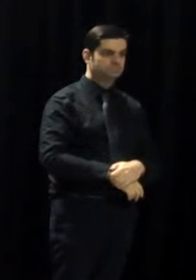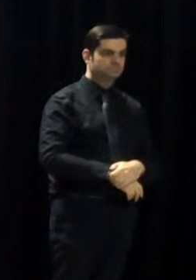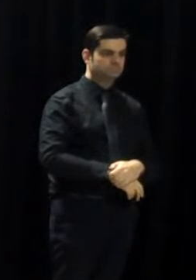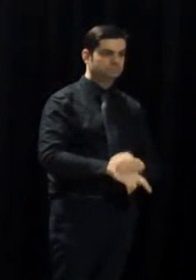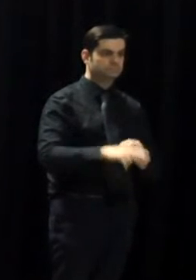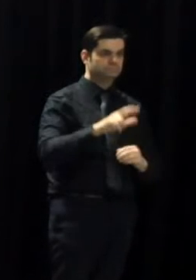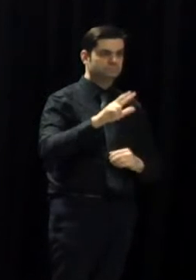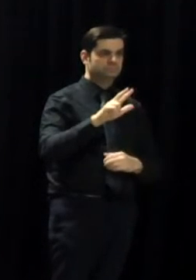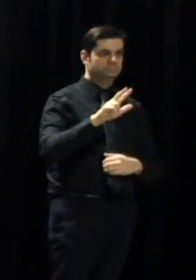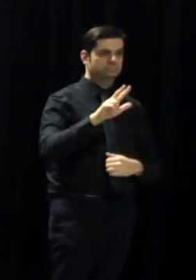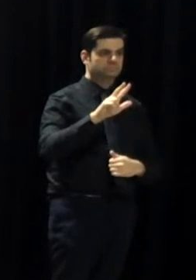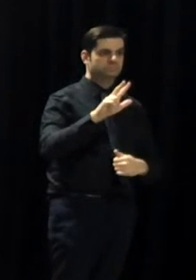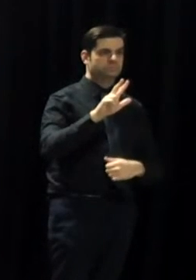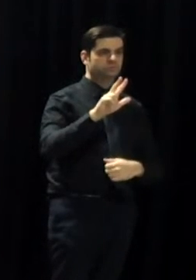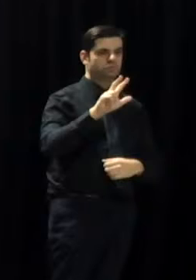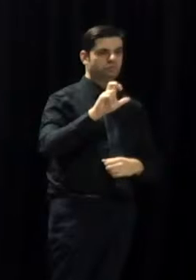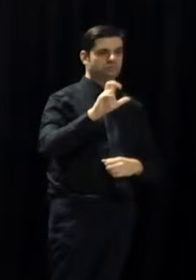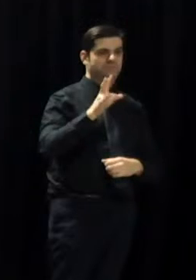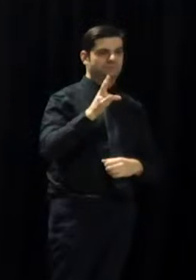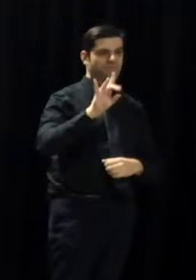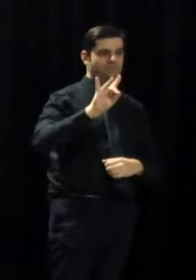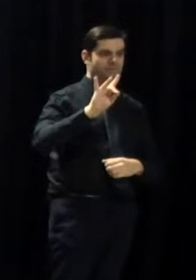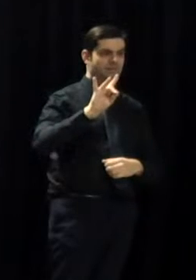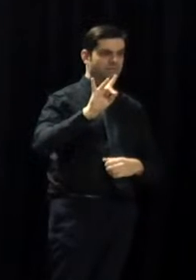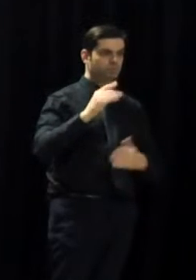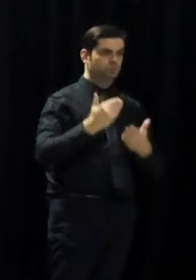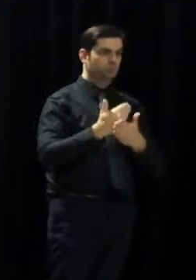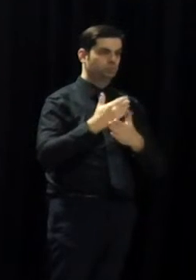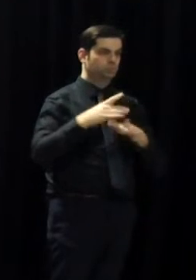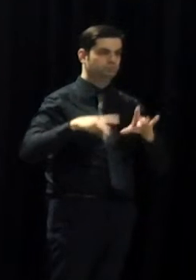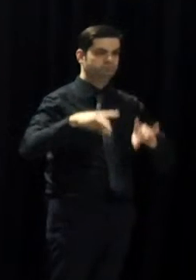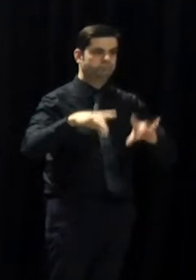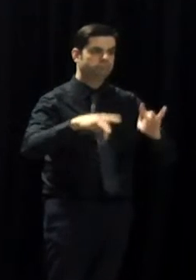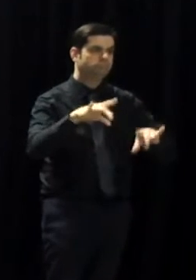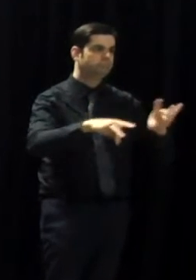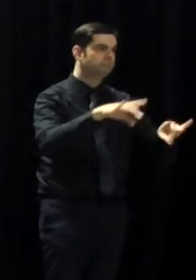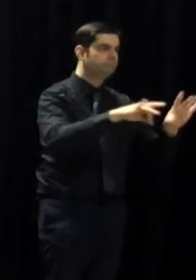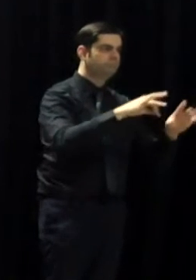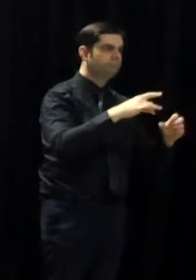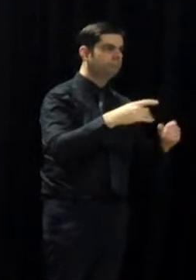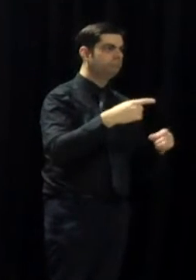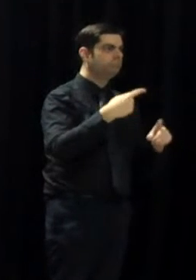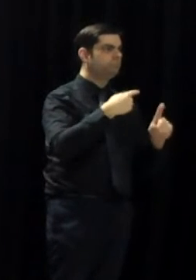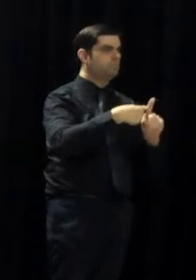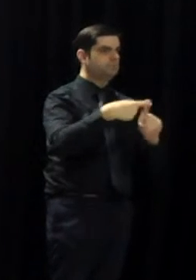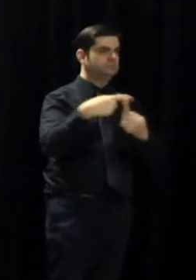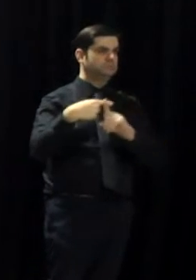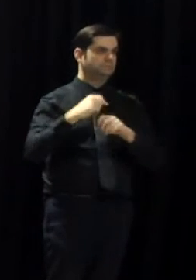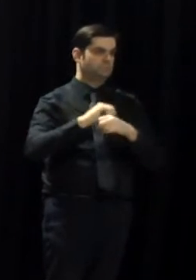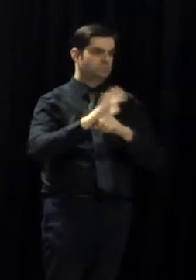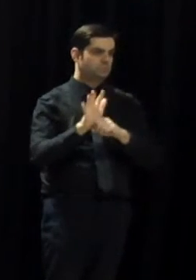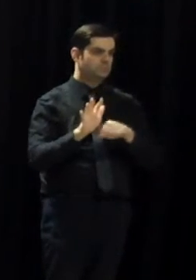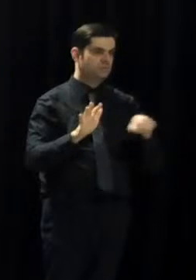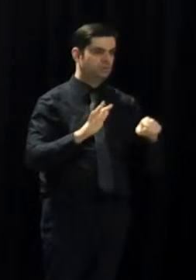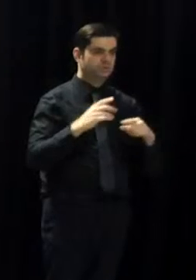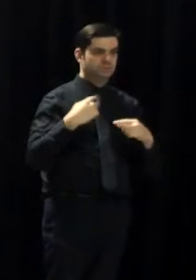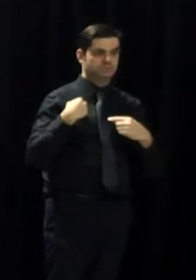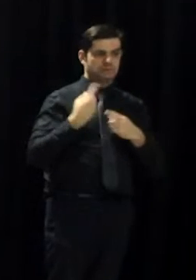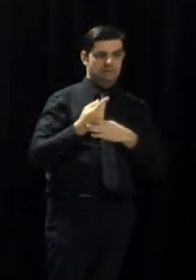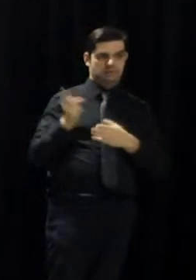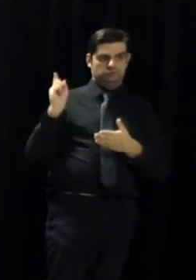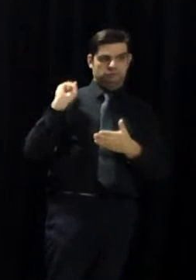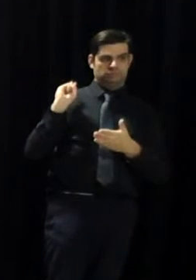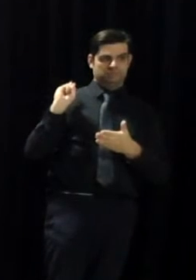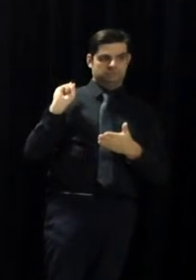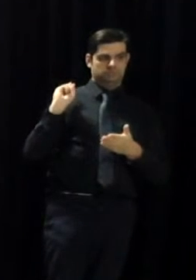week's cases to last week's cases, we actually have seen a drop of between 20 and 25%. That's really